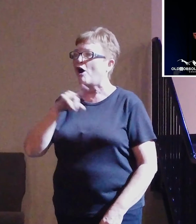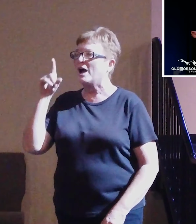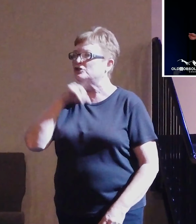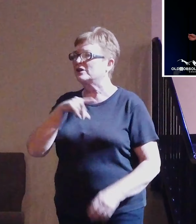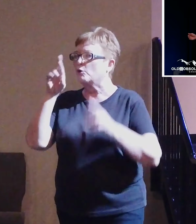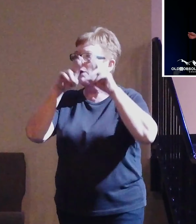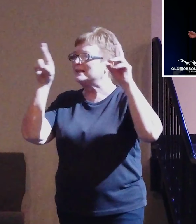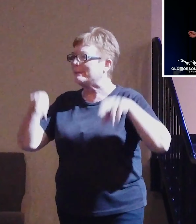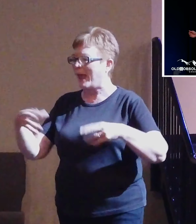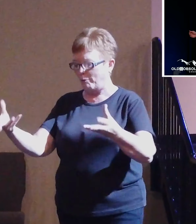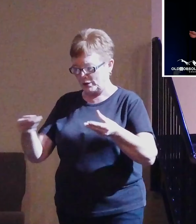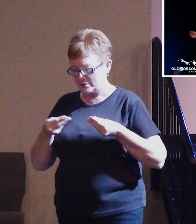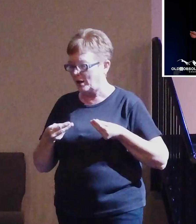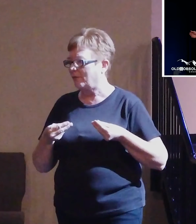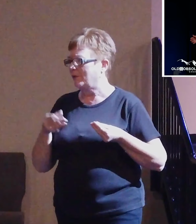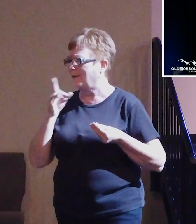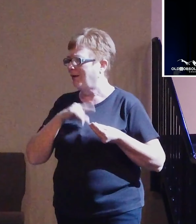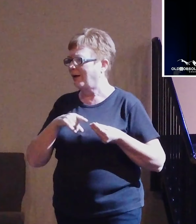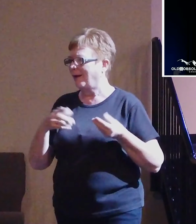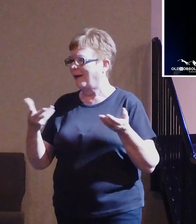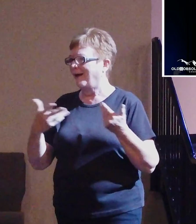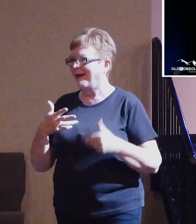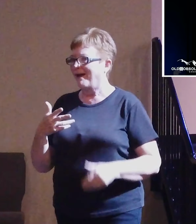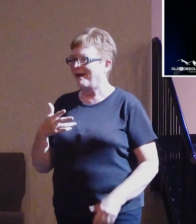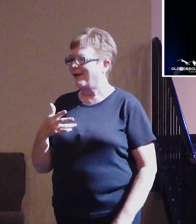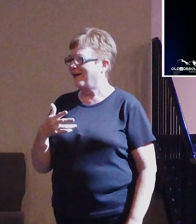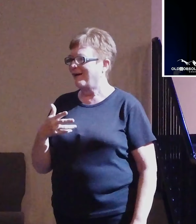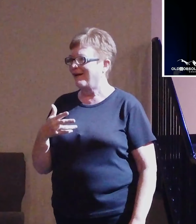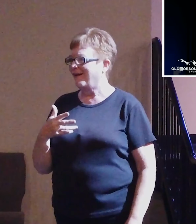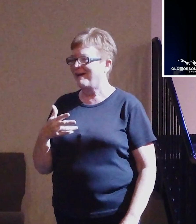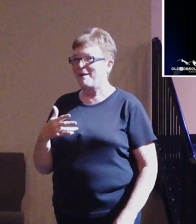receive on average when they put out requests for jobs.